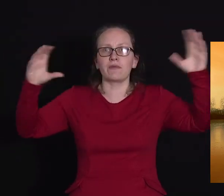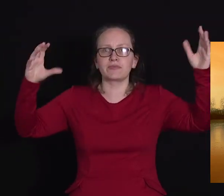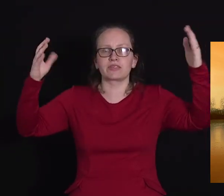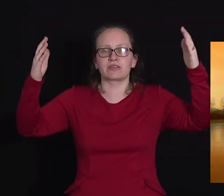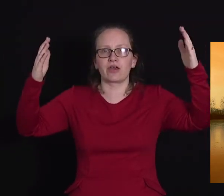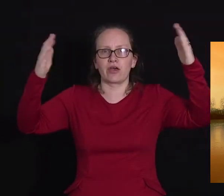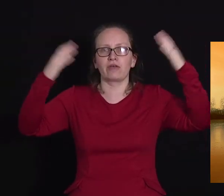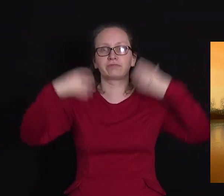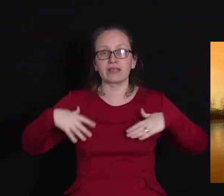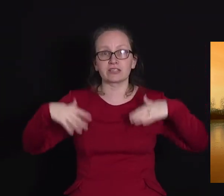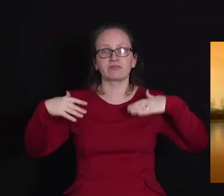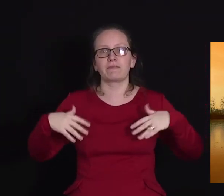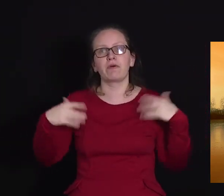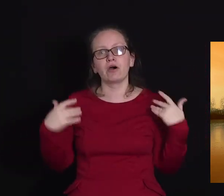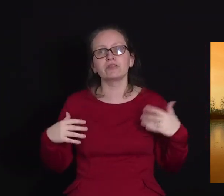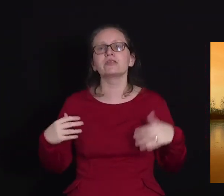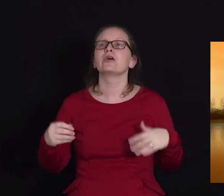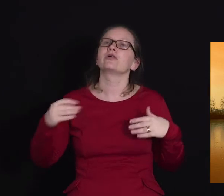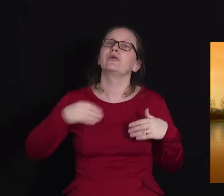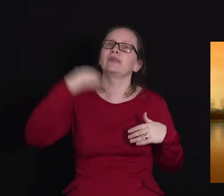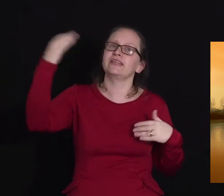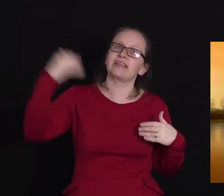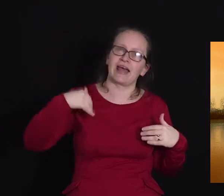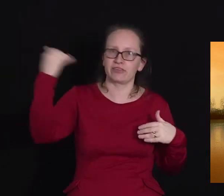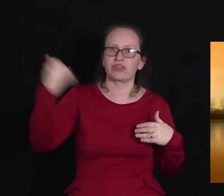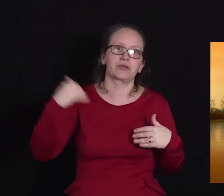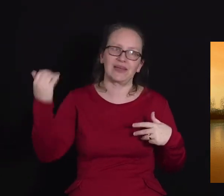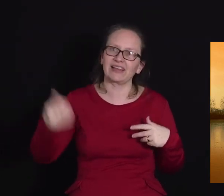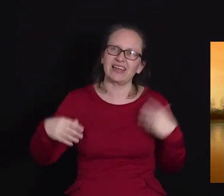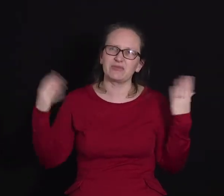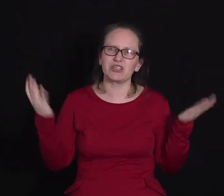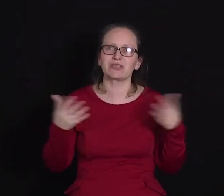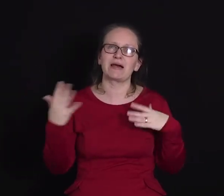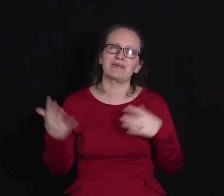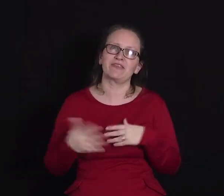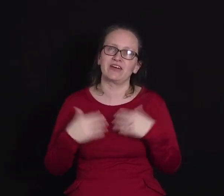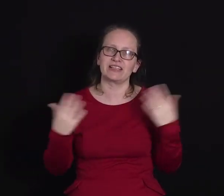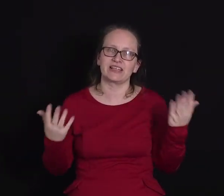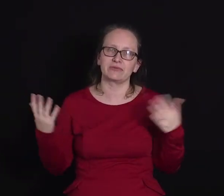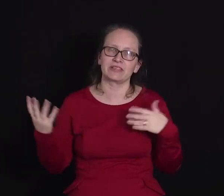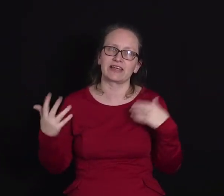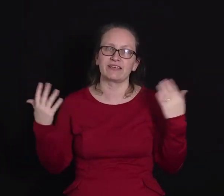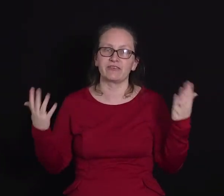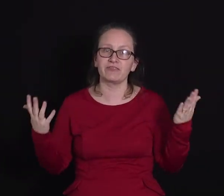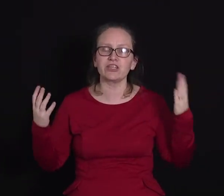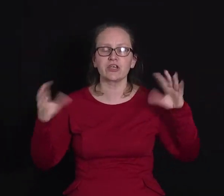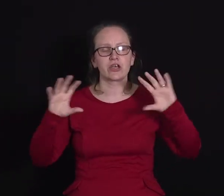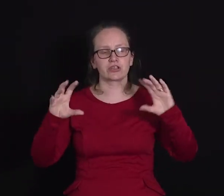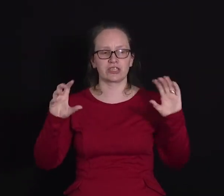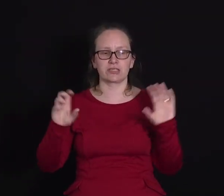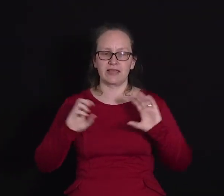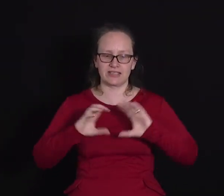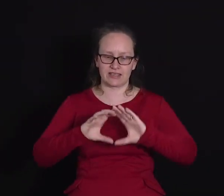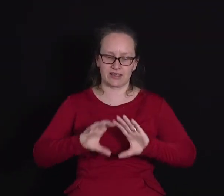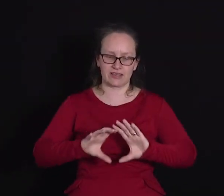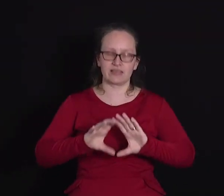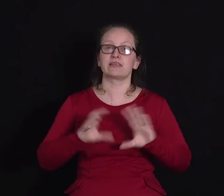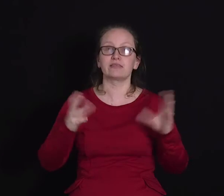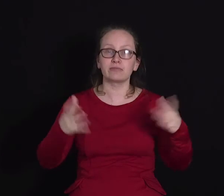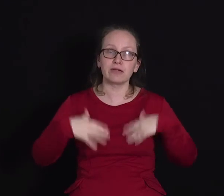stops the rest of the pond cooling down so quickly, which is why before I said it was lucky for fish, because this means that we